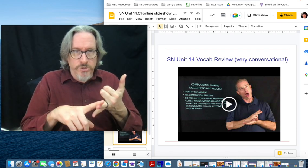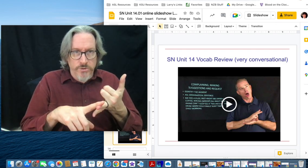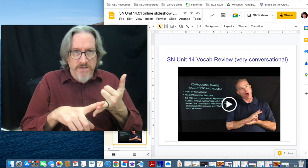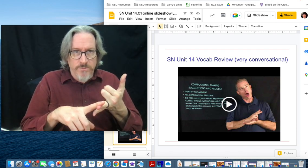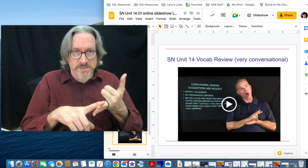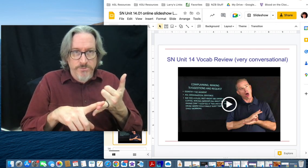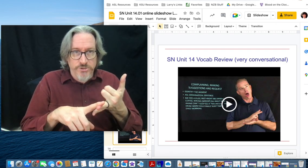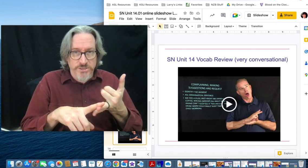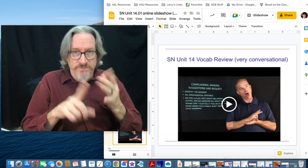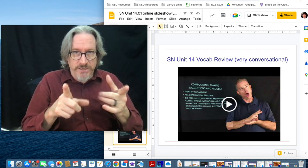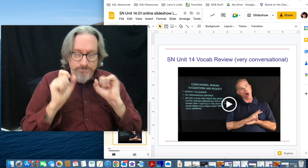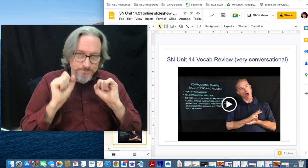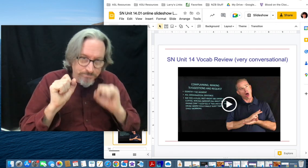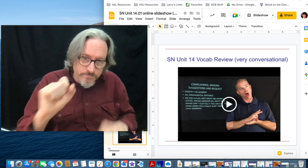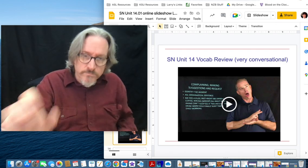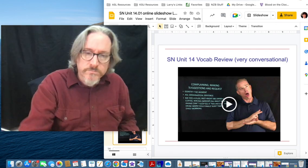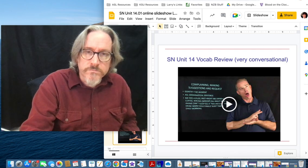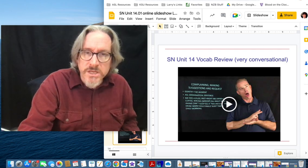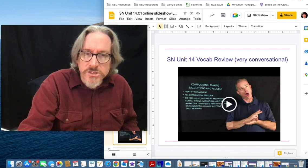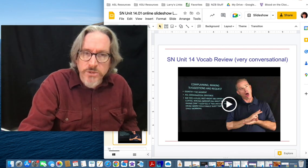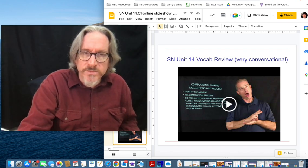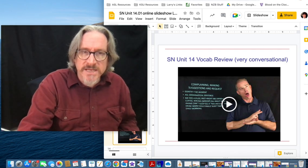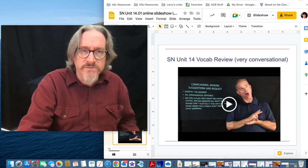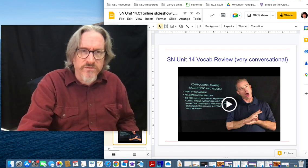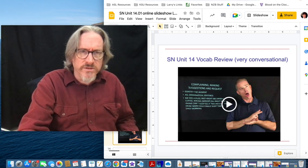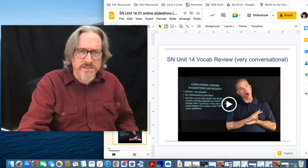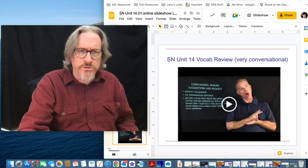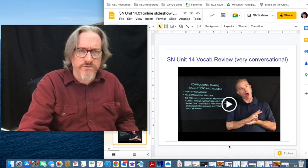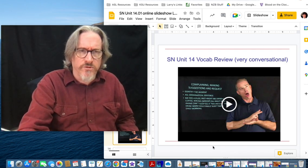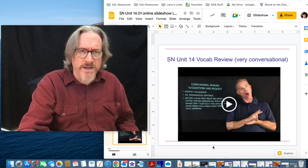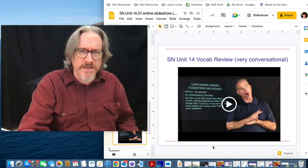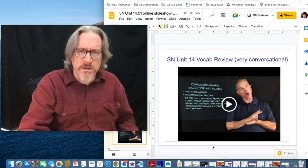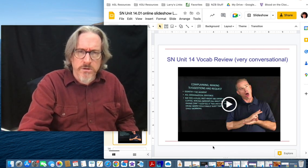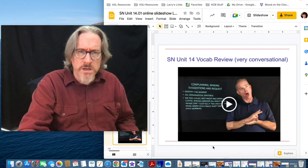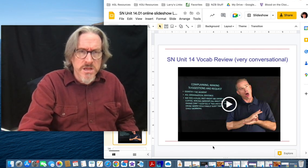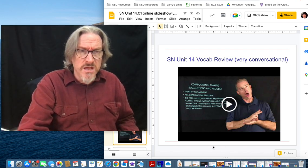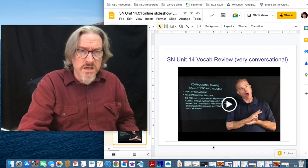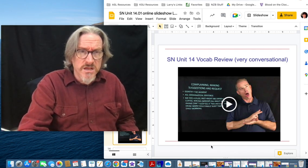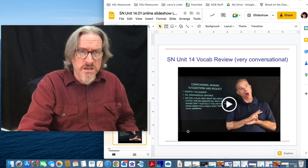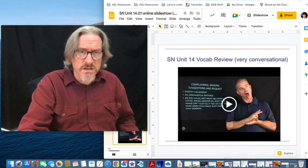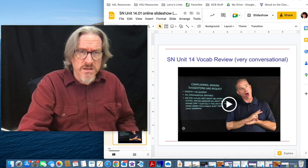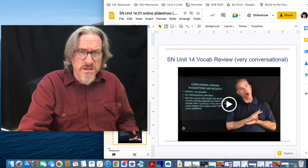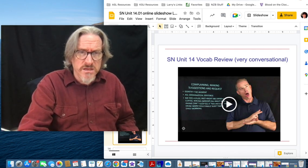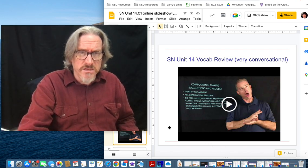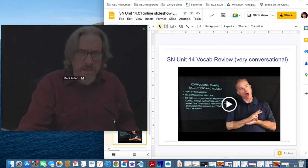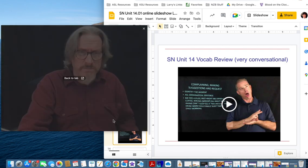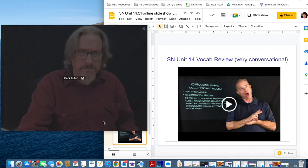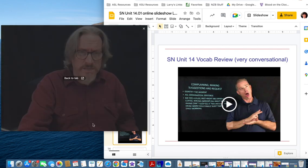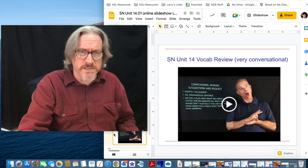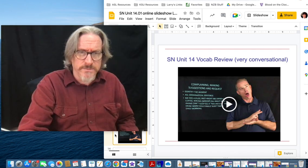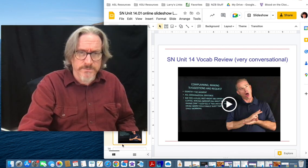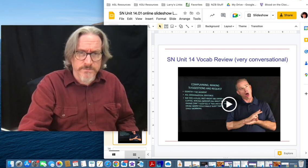you don't have a place to put your DVD. So that's good for right now.